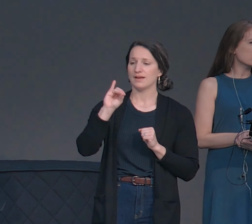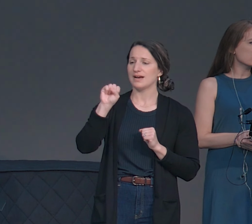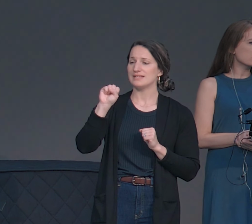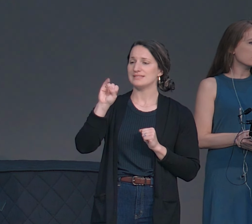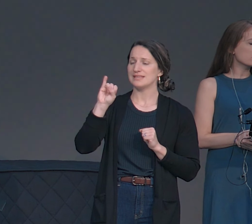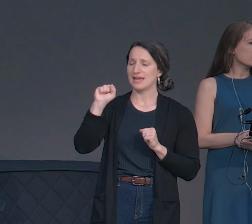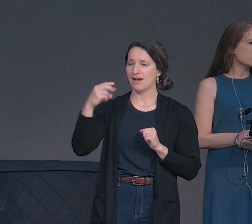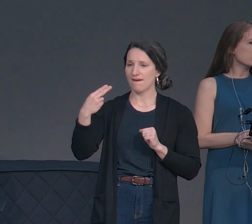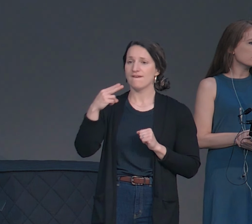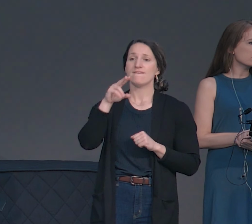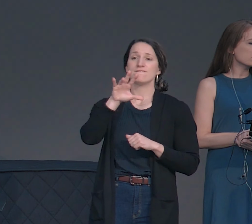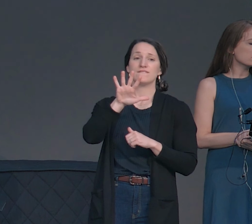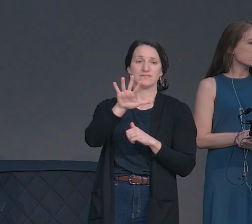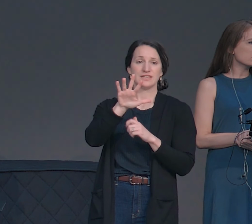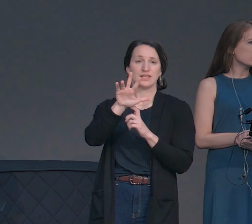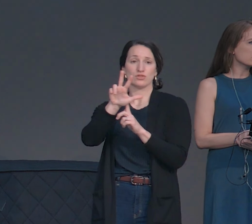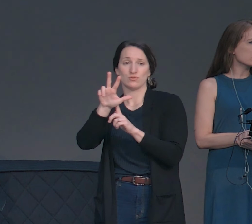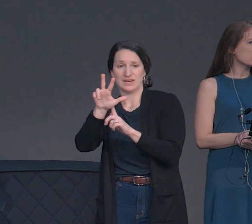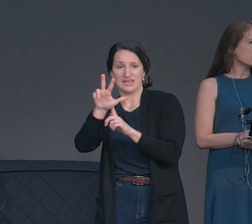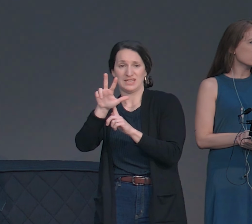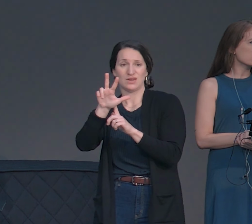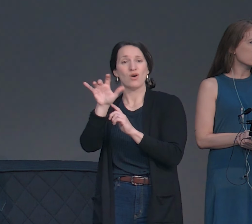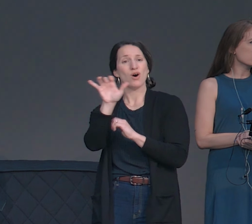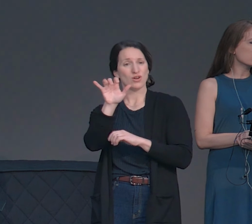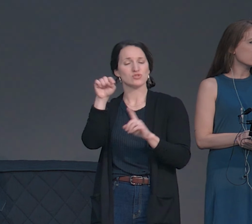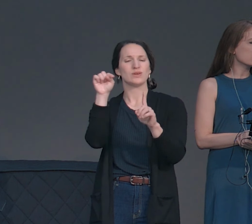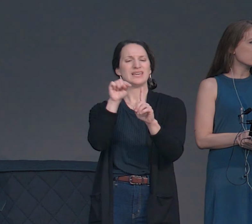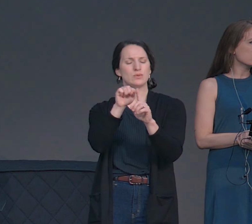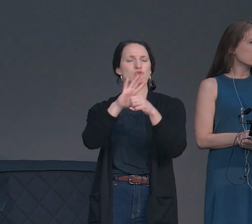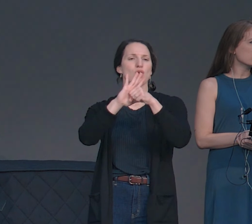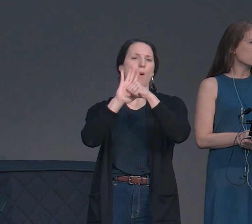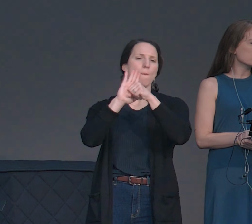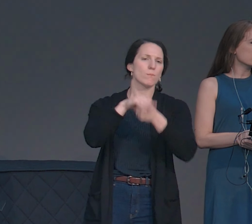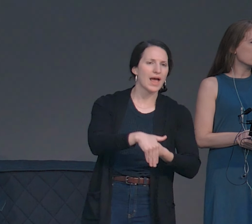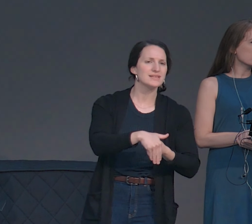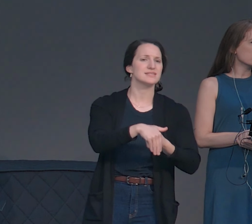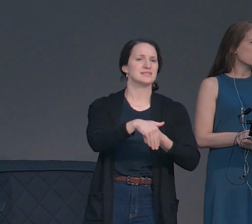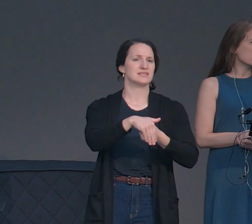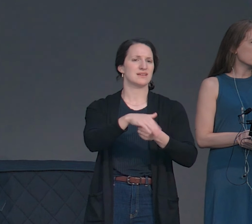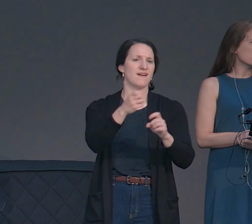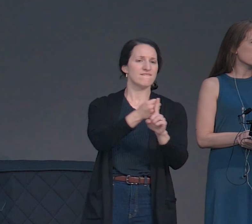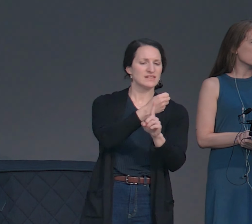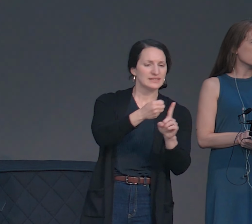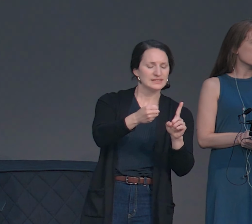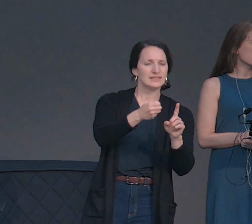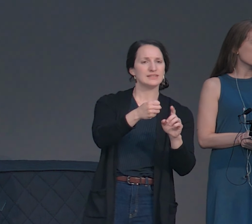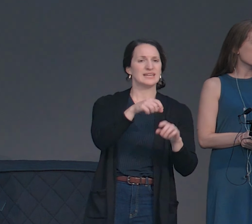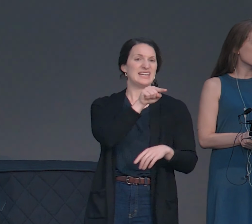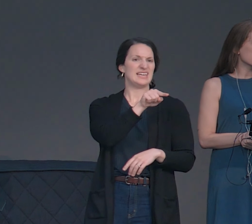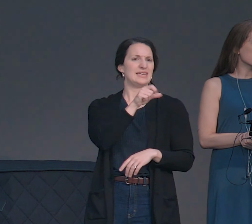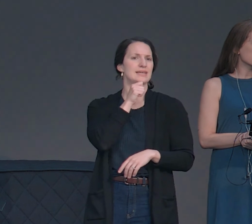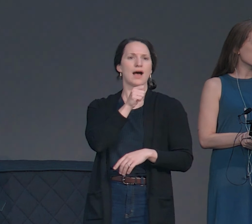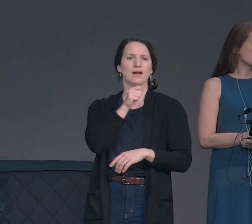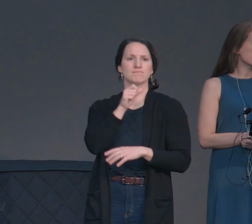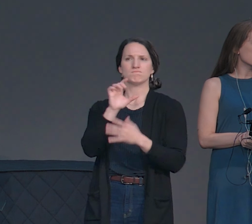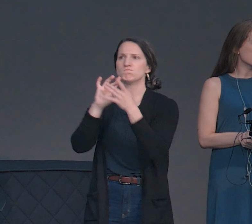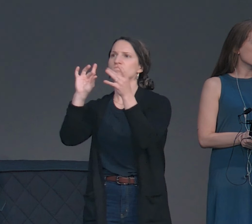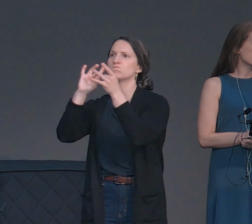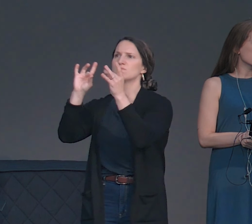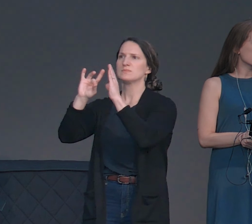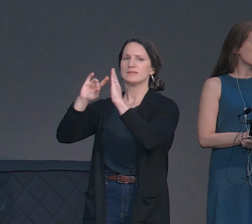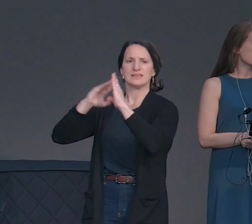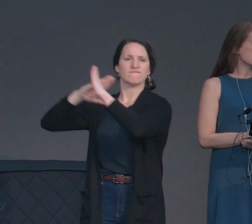53, we see that he was oppressed and he was afflicted, yet he opened not his mouth. Like a lamb led to the slaughter and